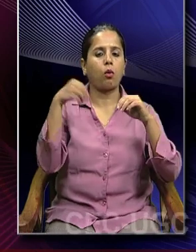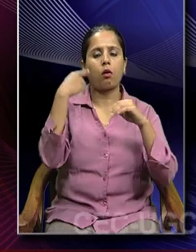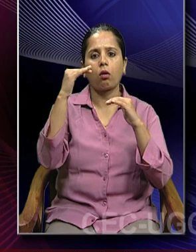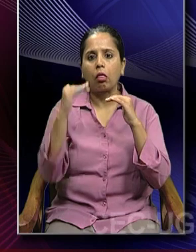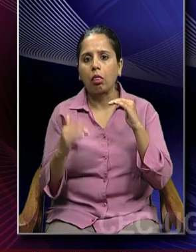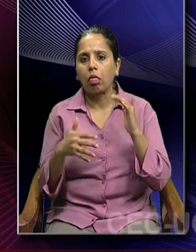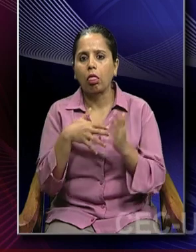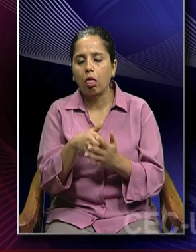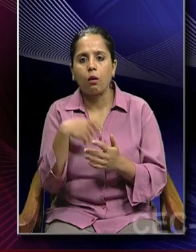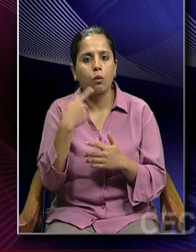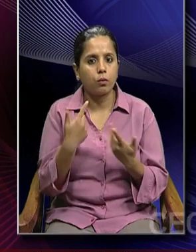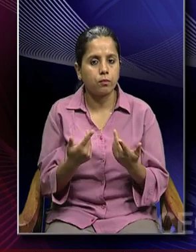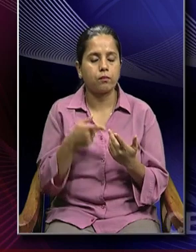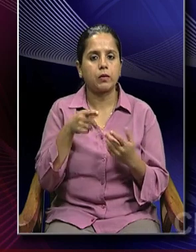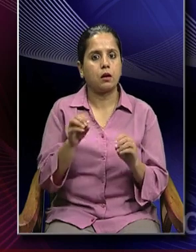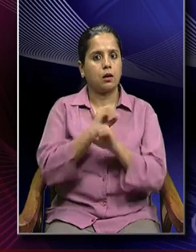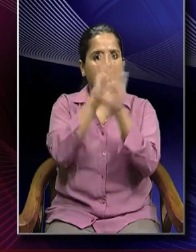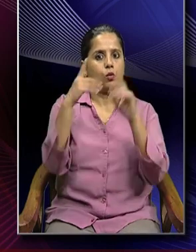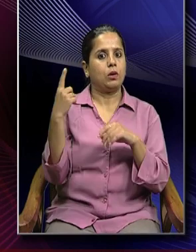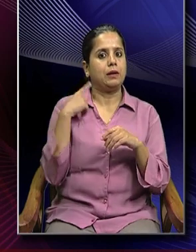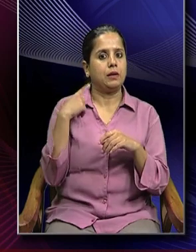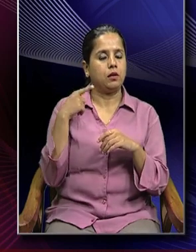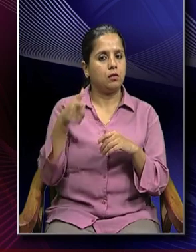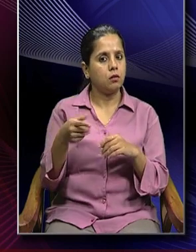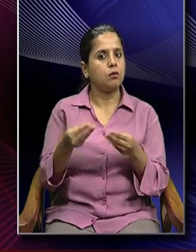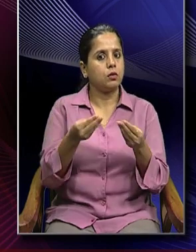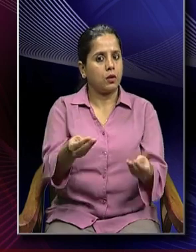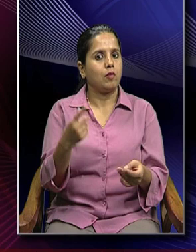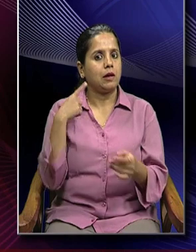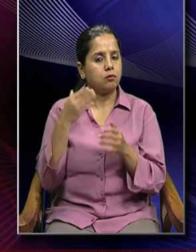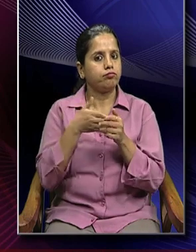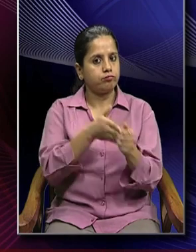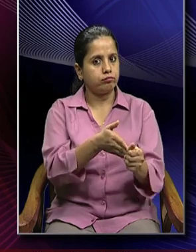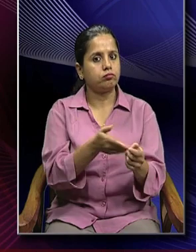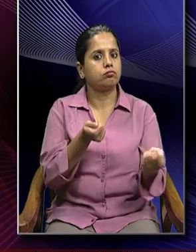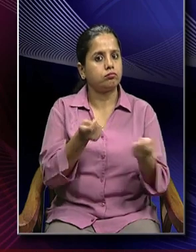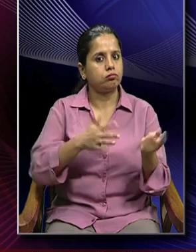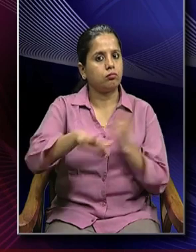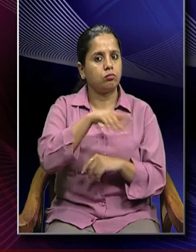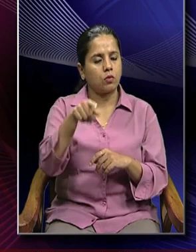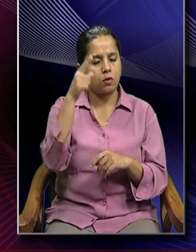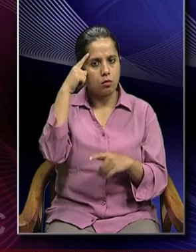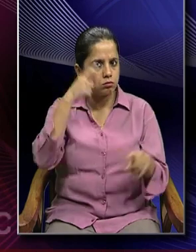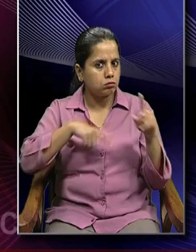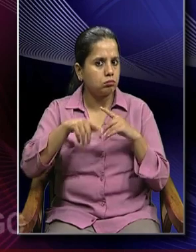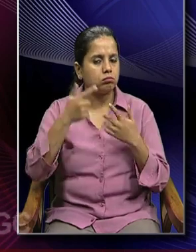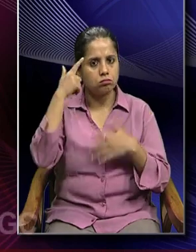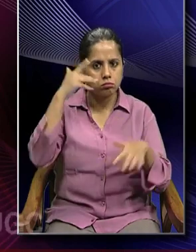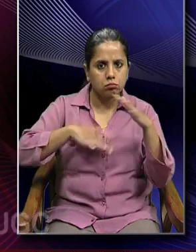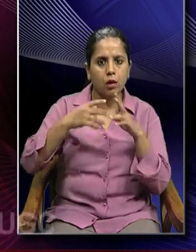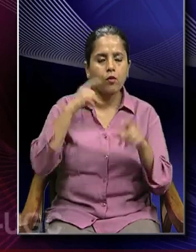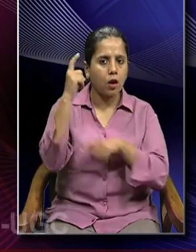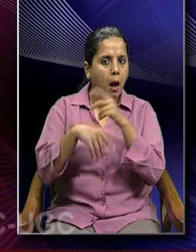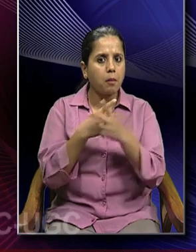it the enlightened leaders providing the leadership to the sector, who are controlling the agenda of industry level issues.